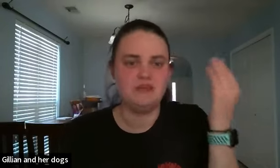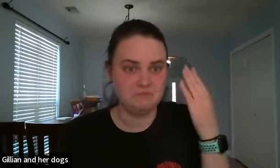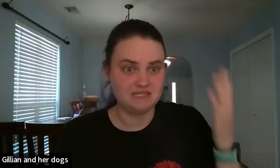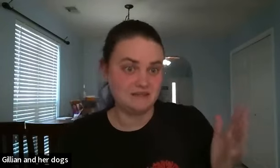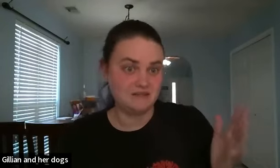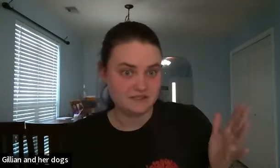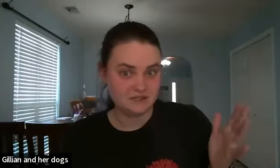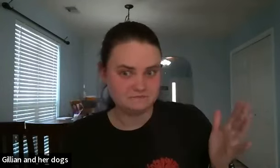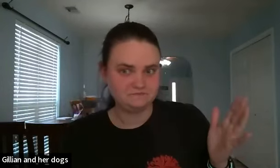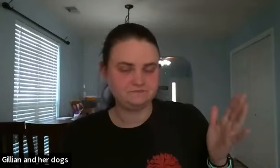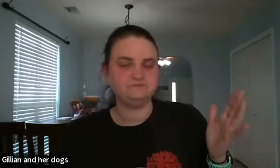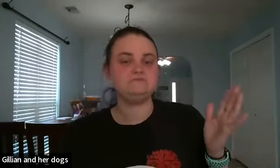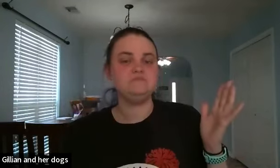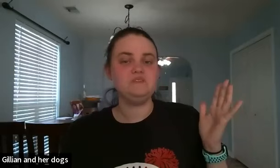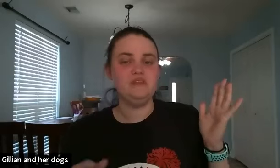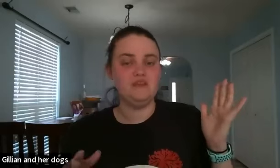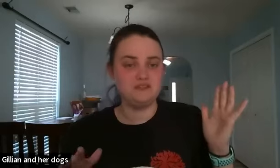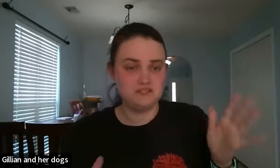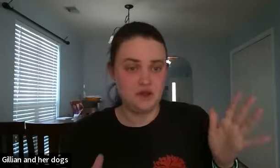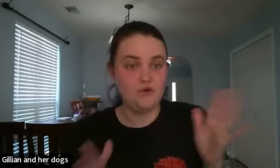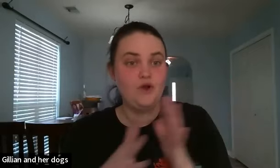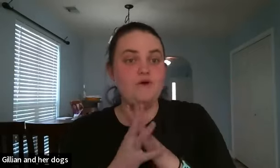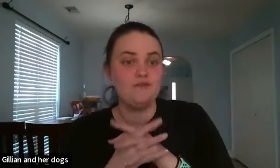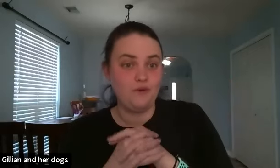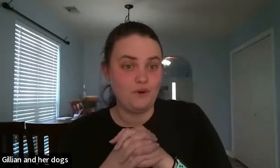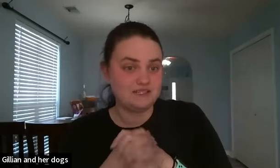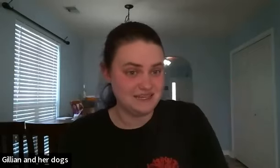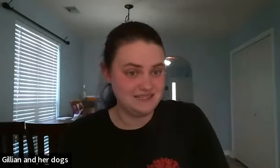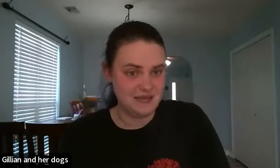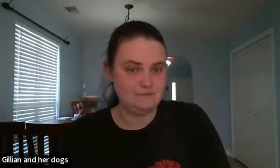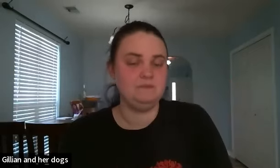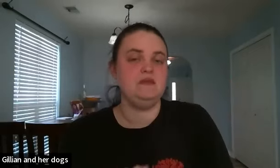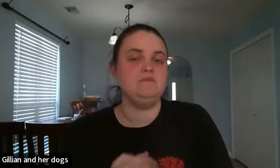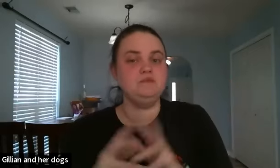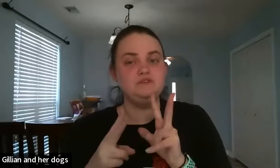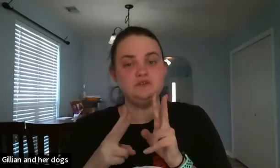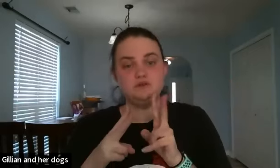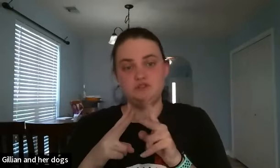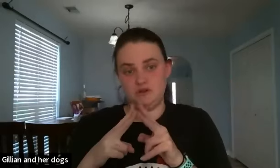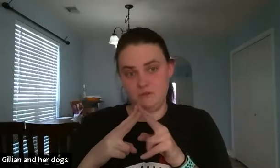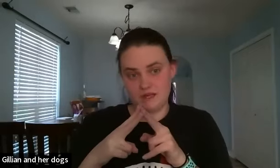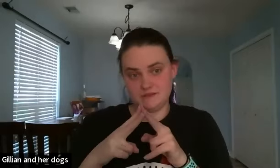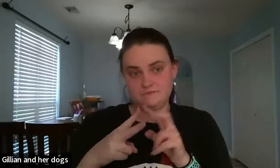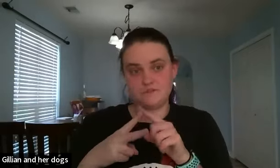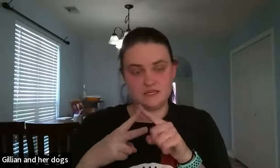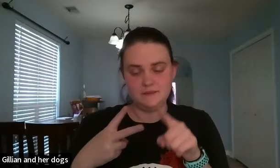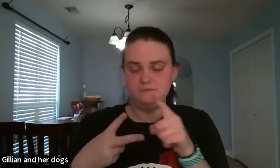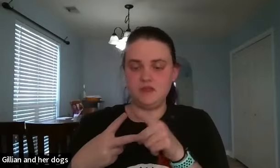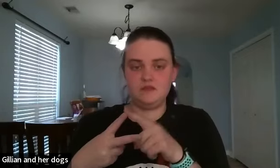it makes it a lot easier. So for Sunday, people do two different ways for Sunday.